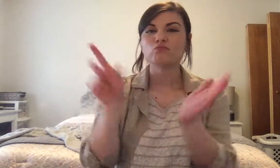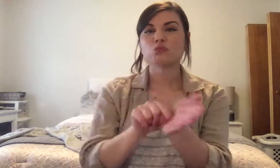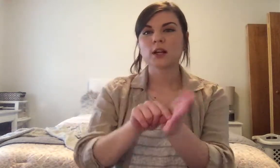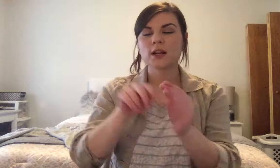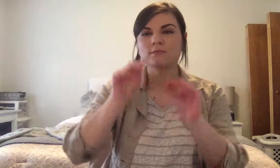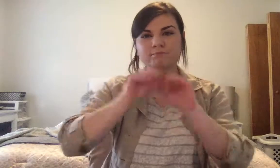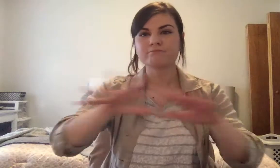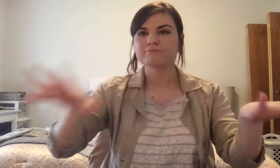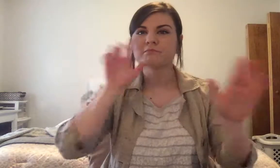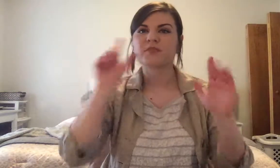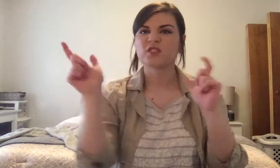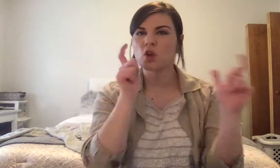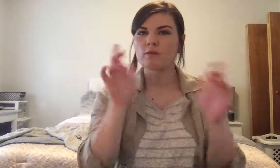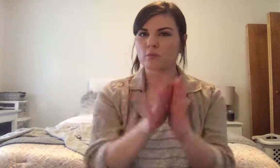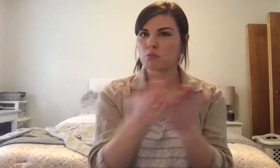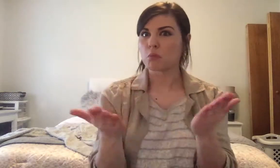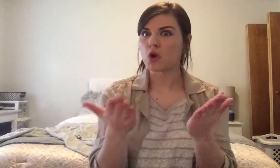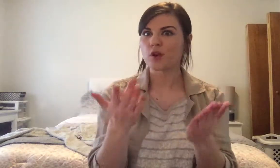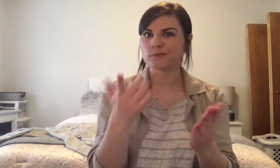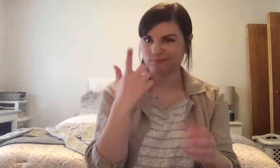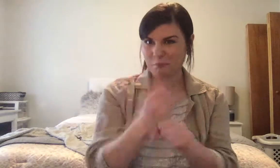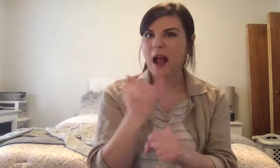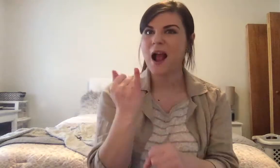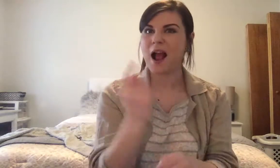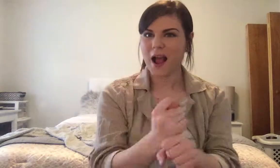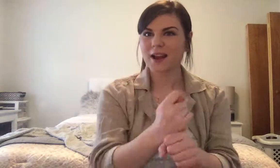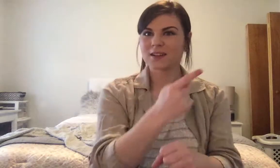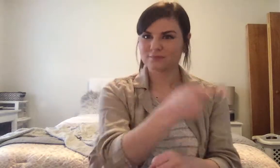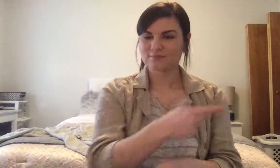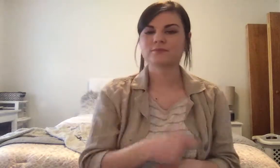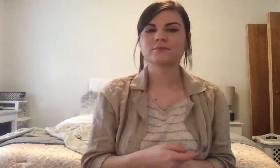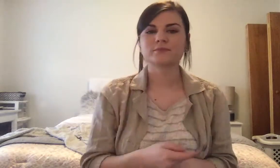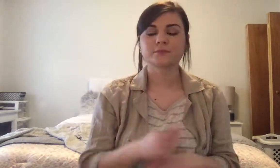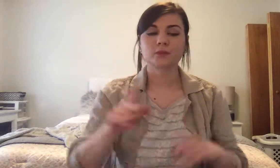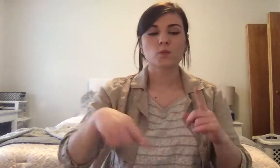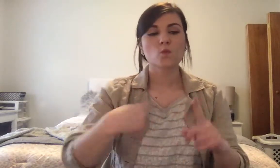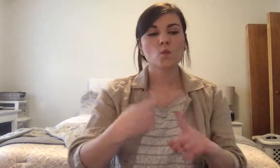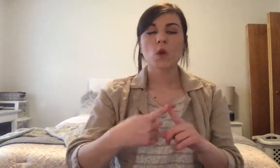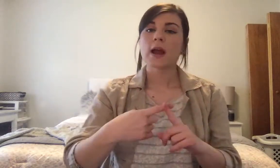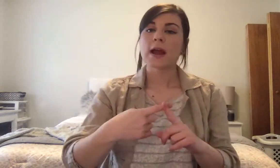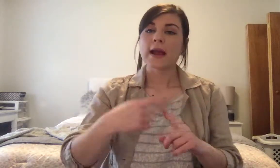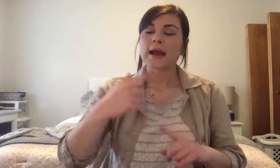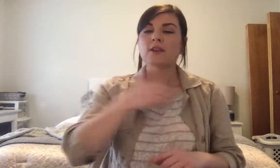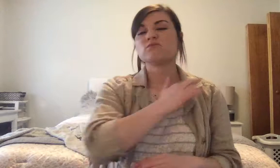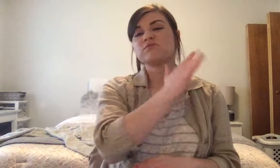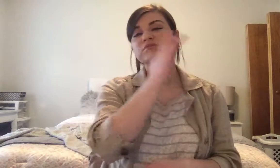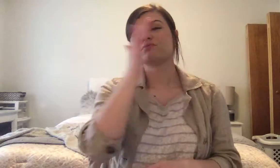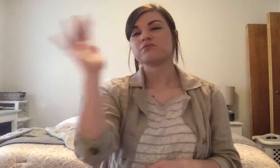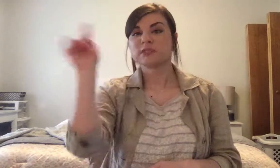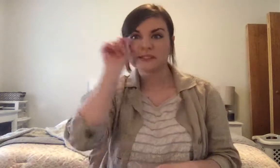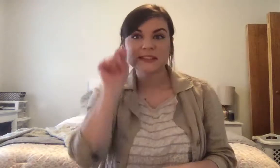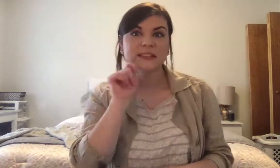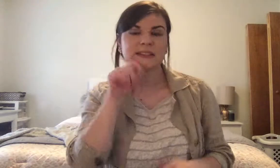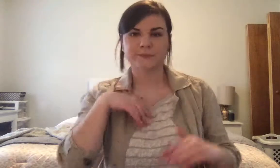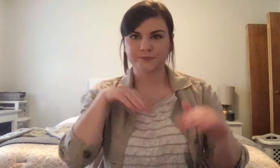So that's how I was introduced to it, and it wasn't until my late teens when I actually got a camera and started photographing, and I really